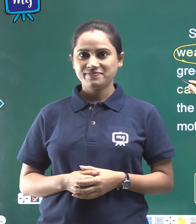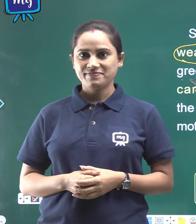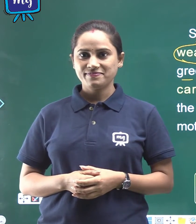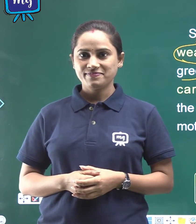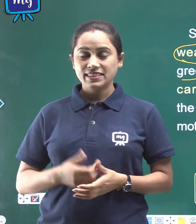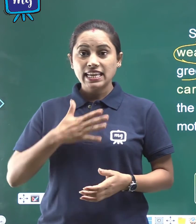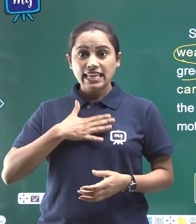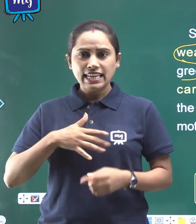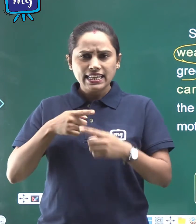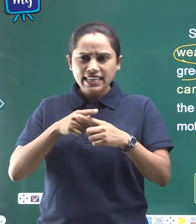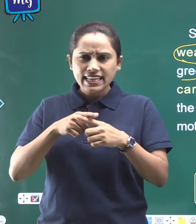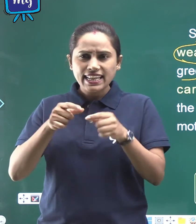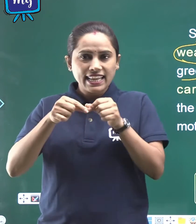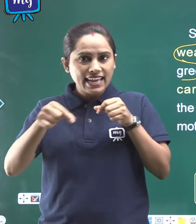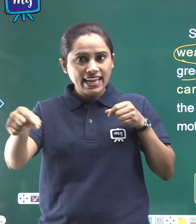green knitted